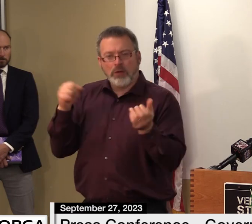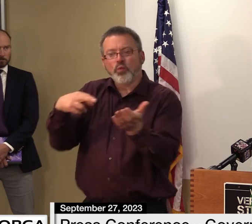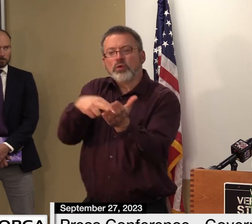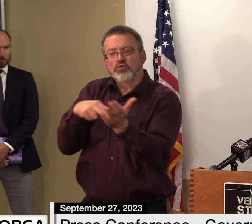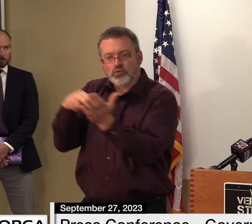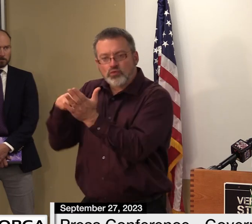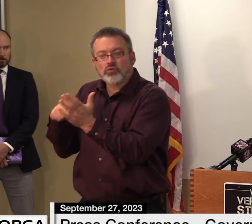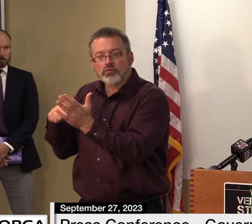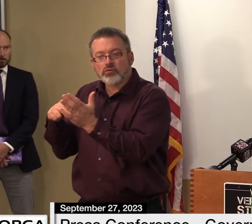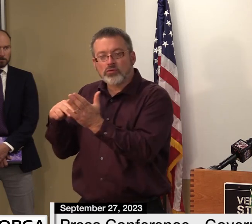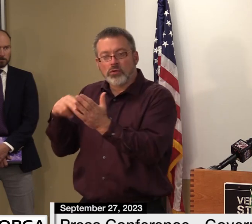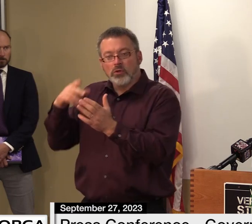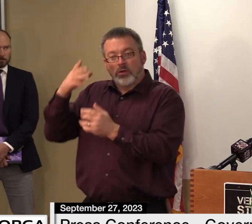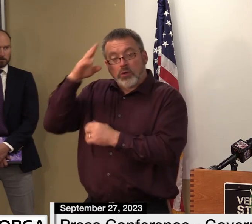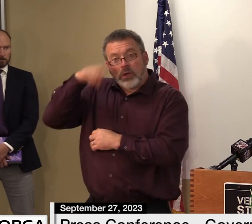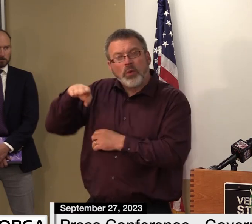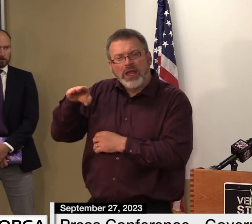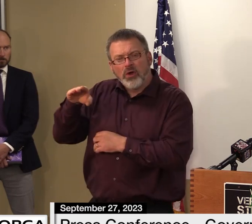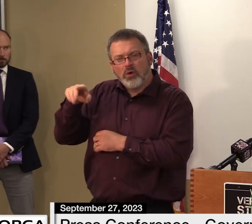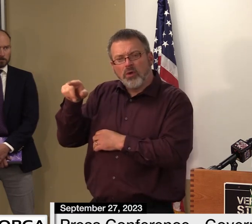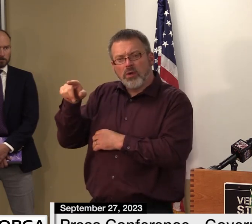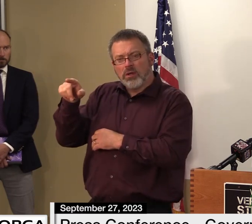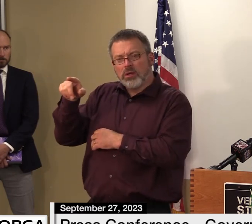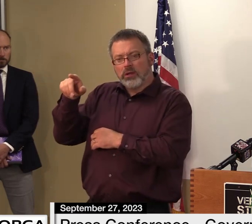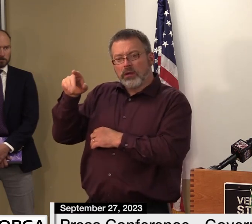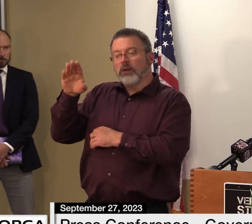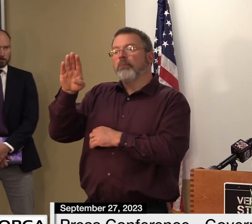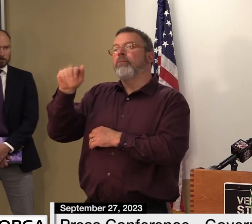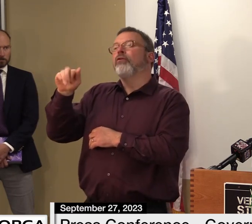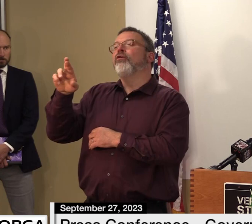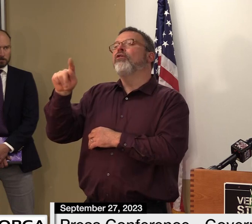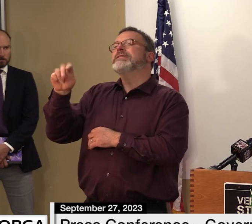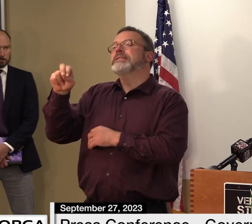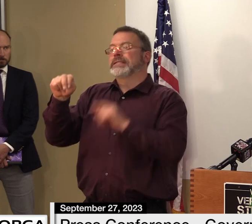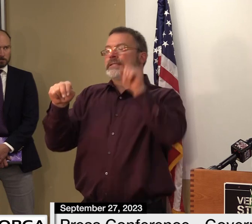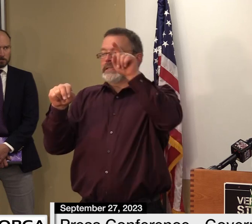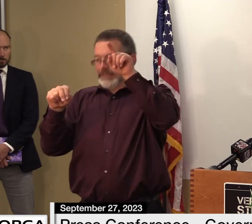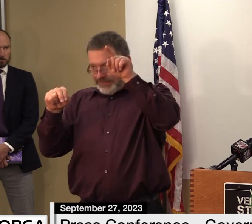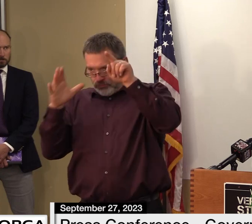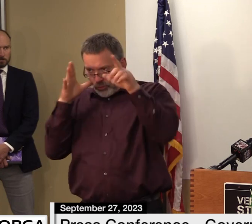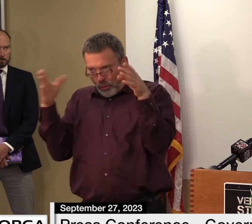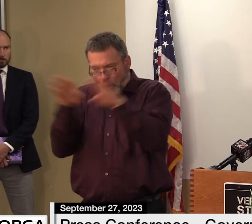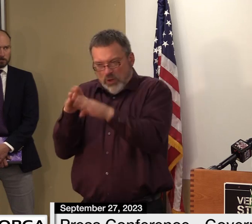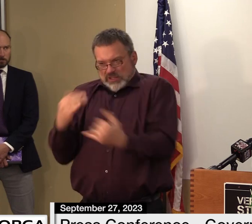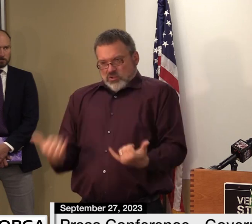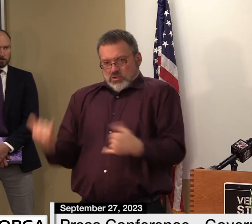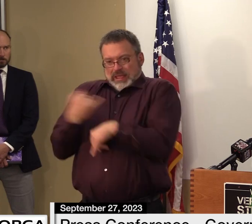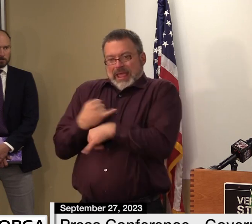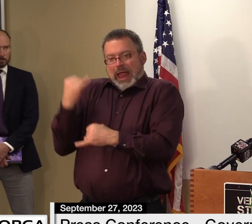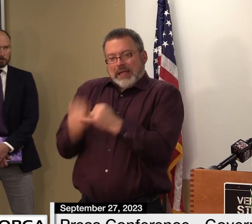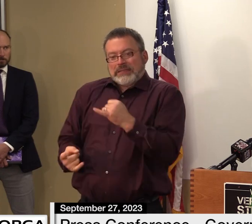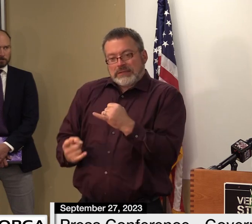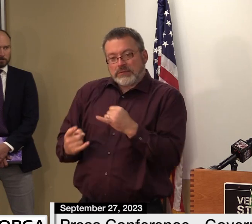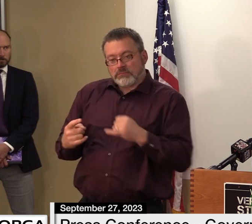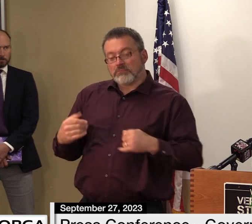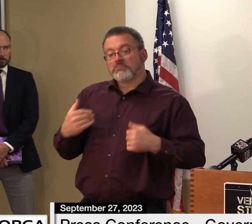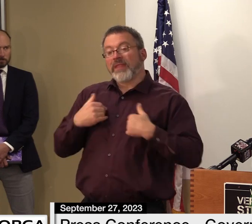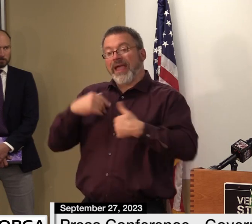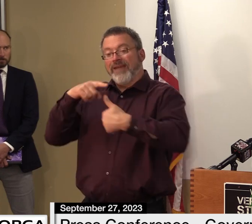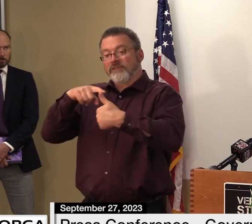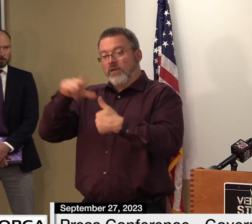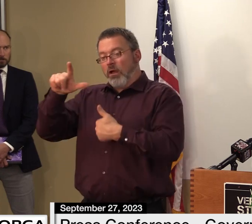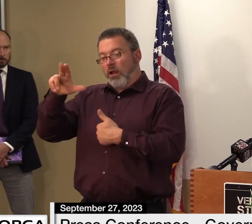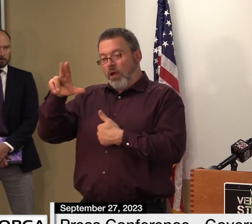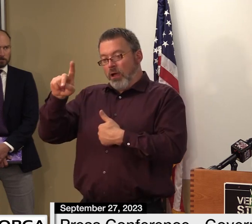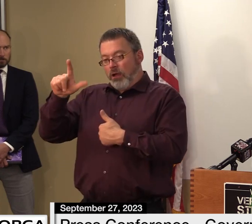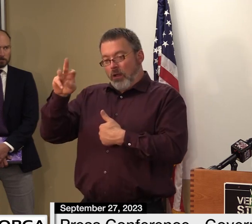closing today, relatively low numbers. That'll leave us with Ludlow, Barry, and